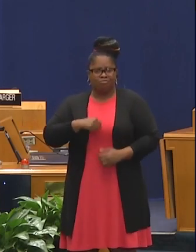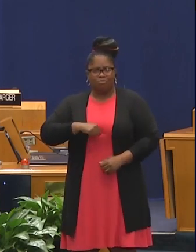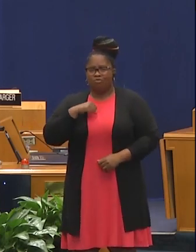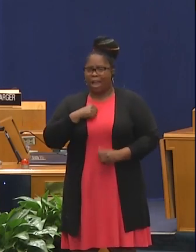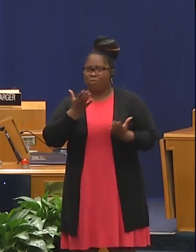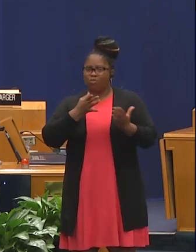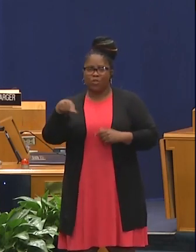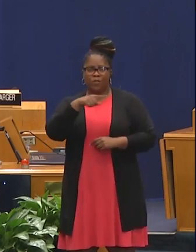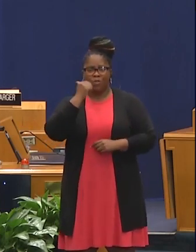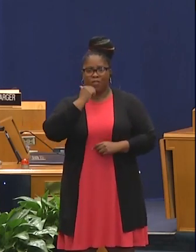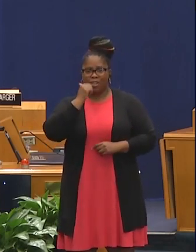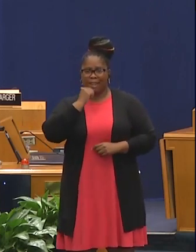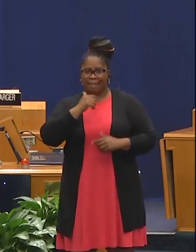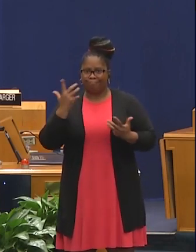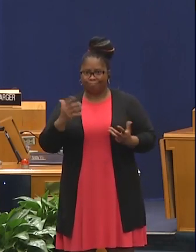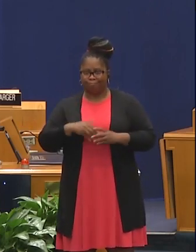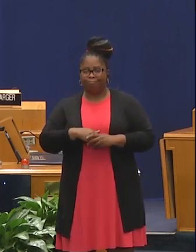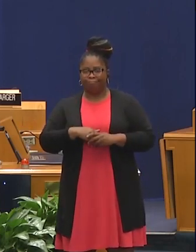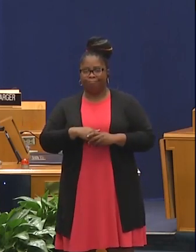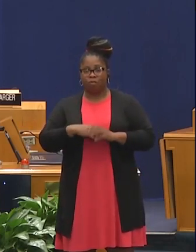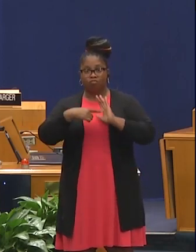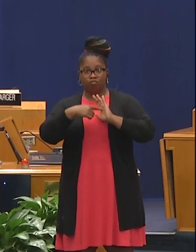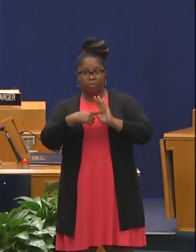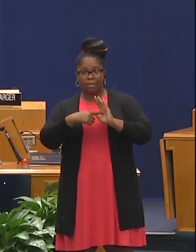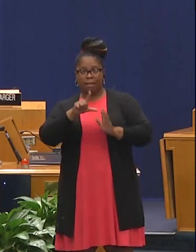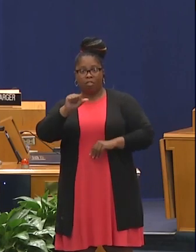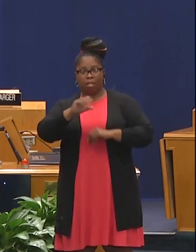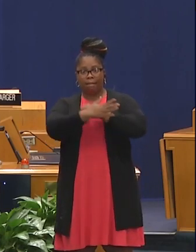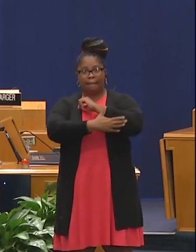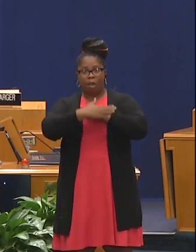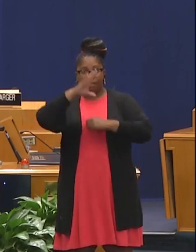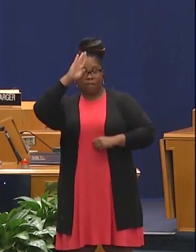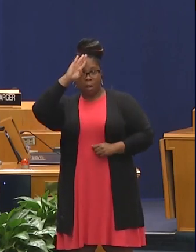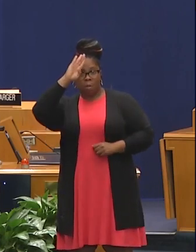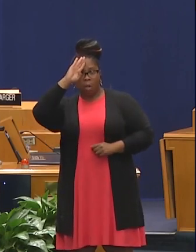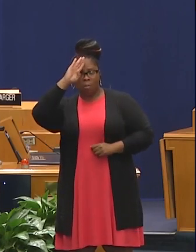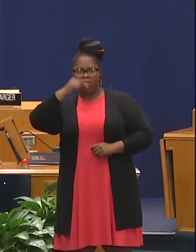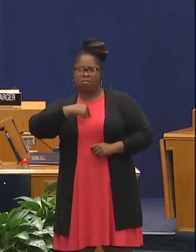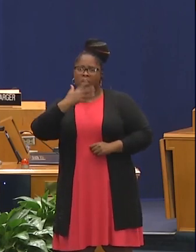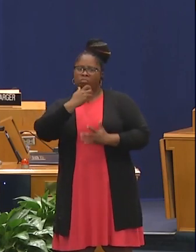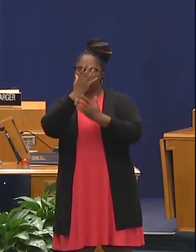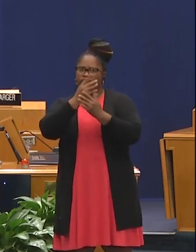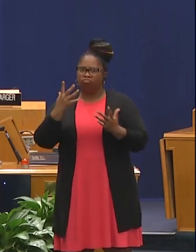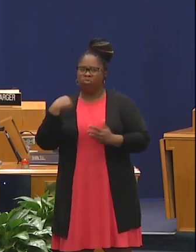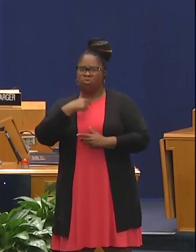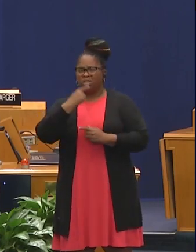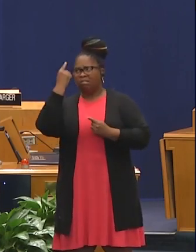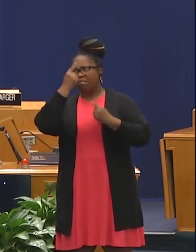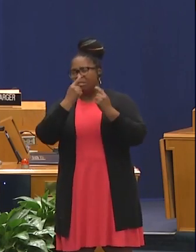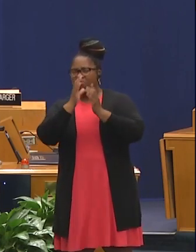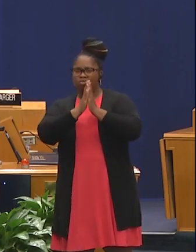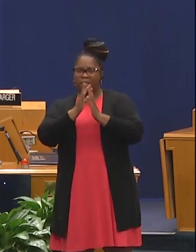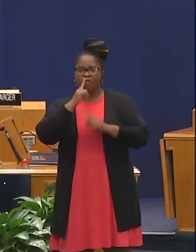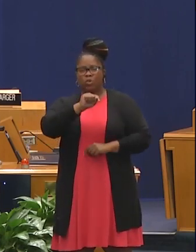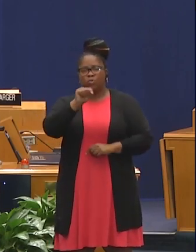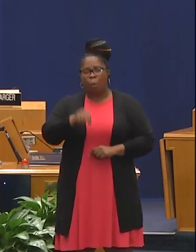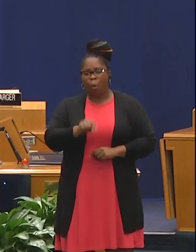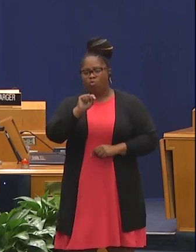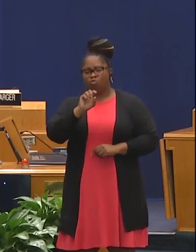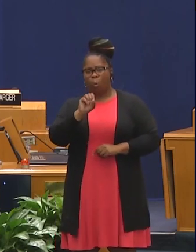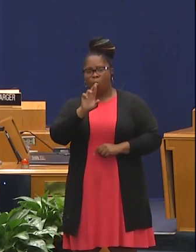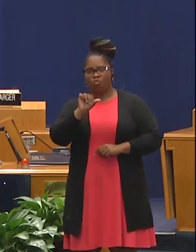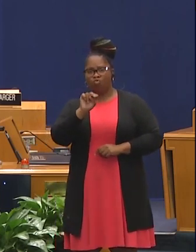that note, on behalf of the Los Angeles County Fire Department, I would like to extend our thoughts and prayers to the Torrance Fire Department engineer and his family as he